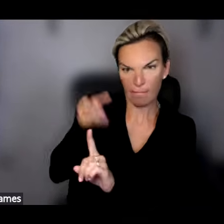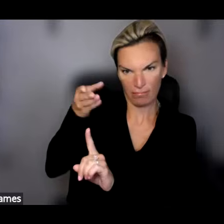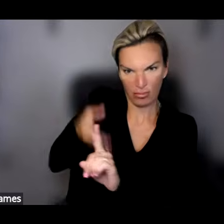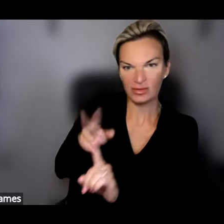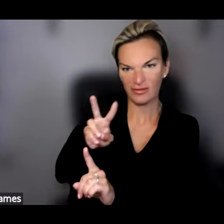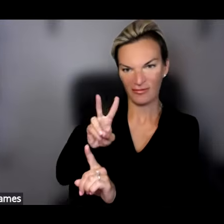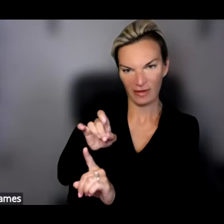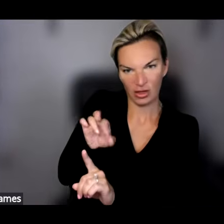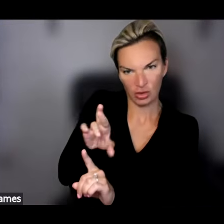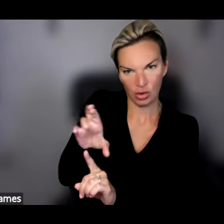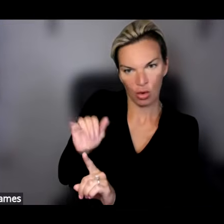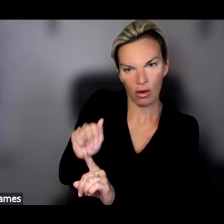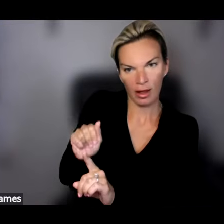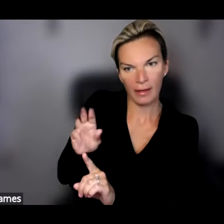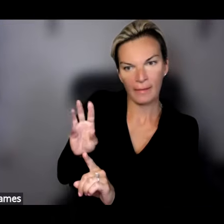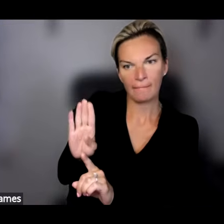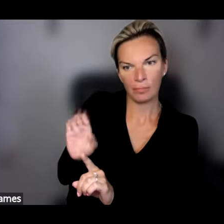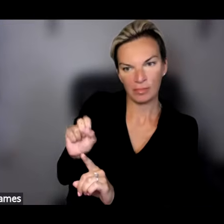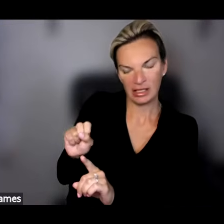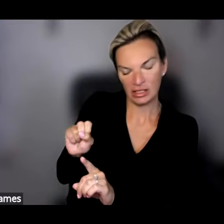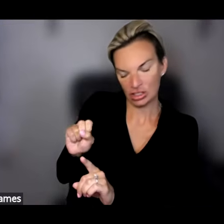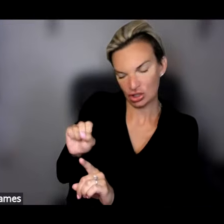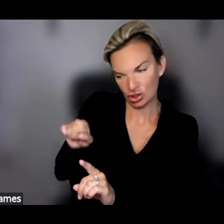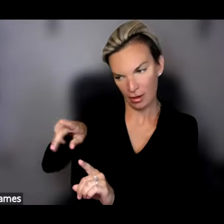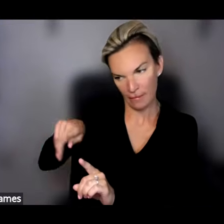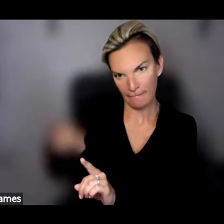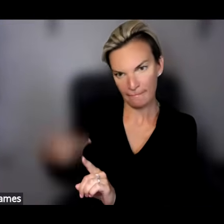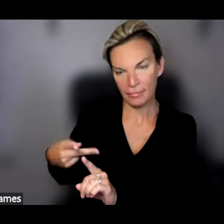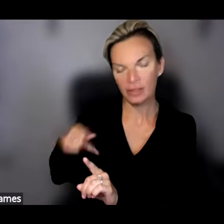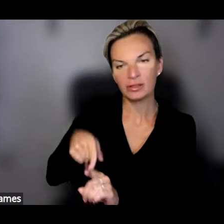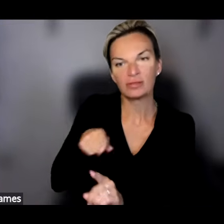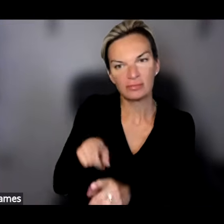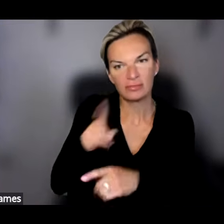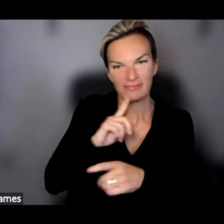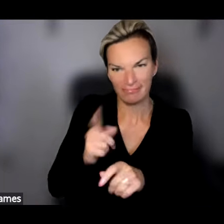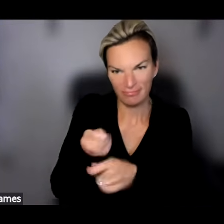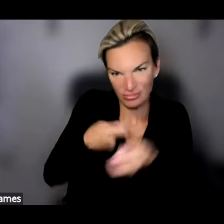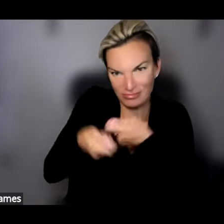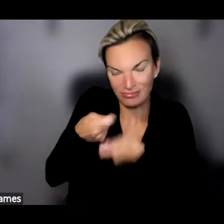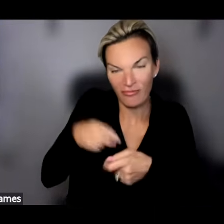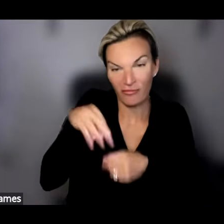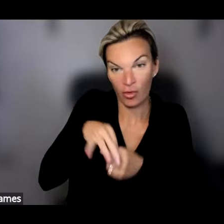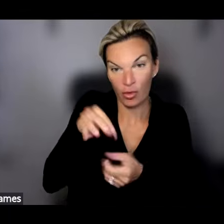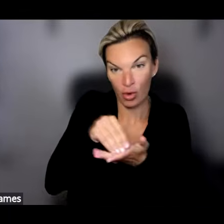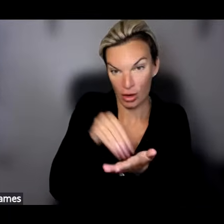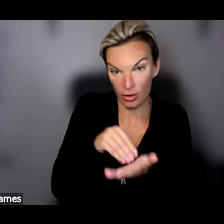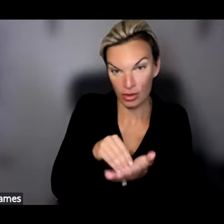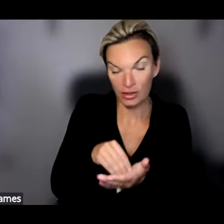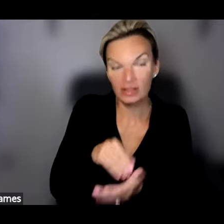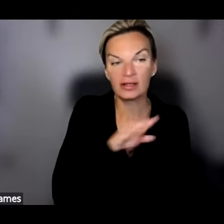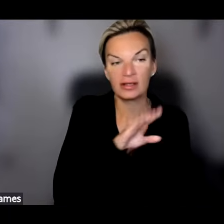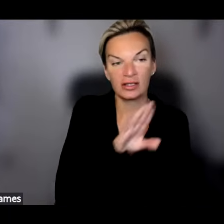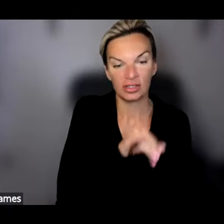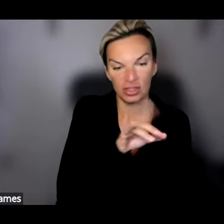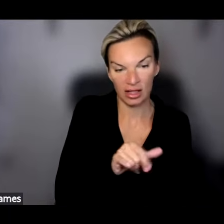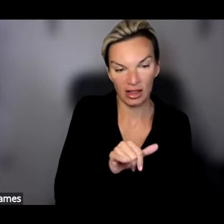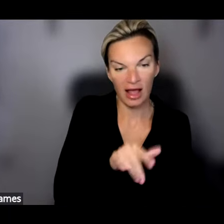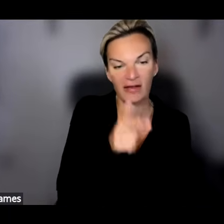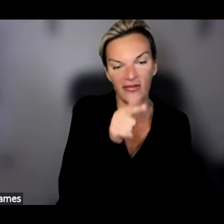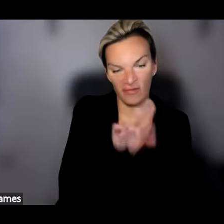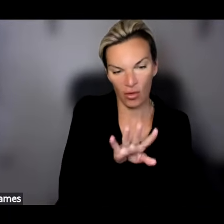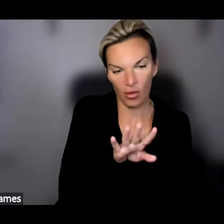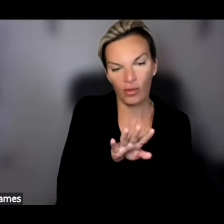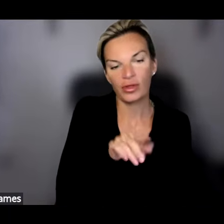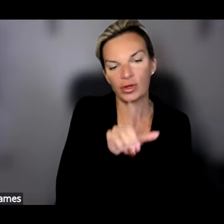She made changes to voter records. When did she do it? Between July 24th, 2025